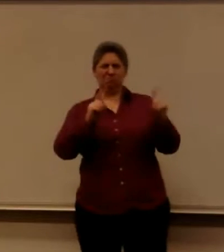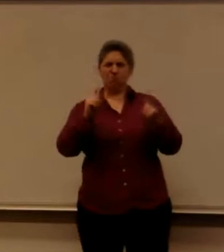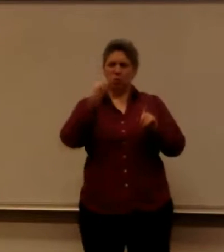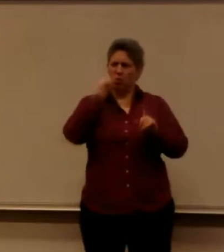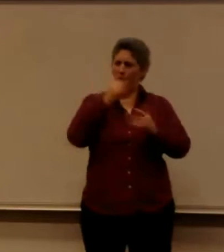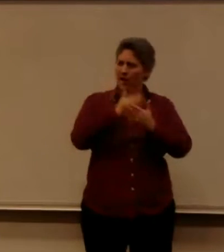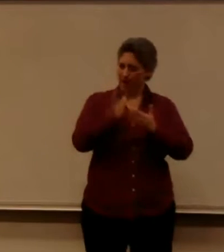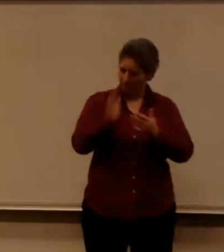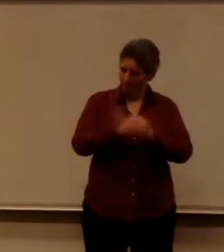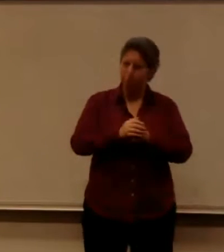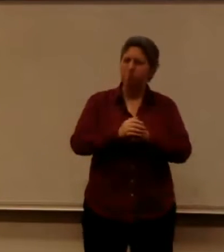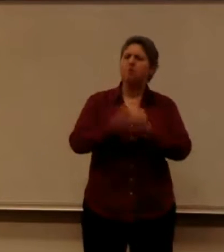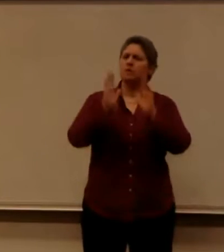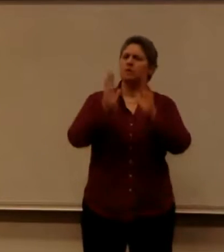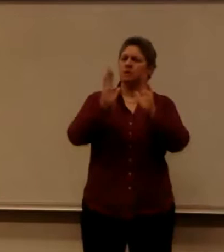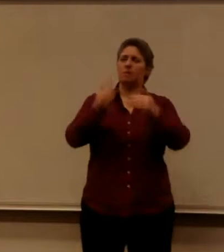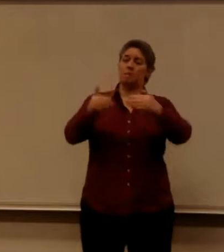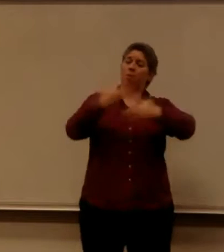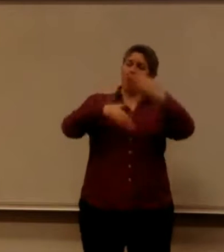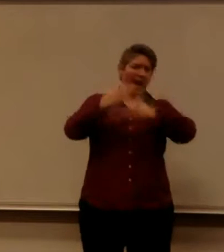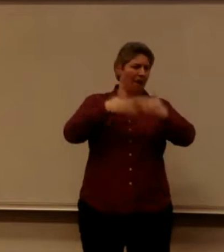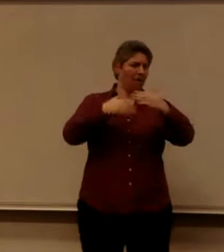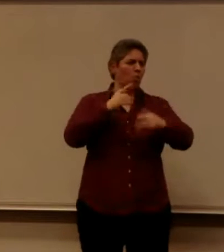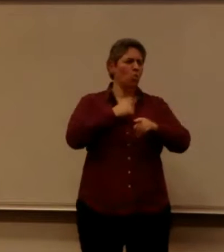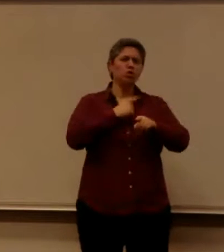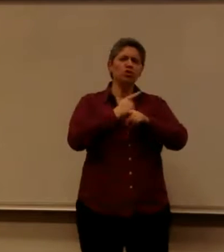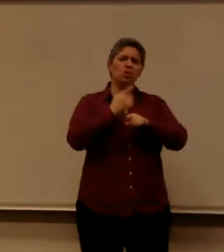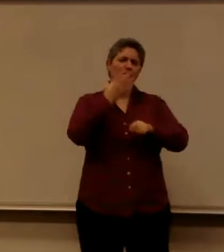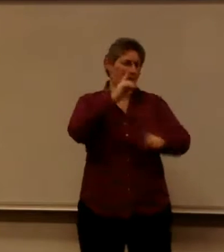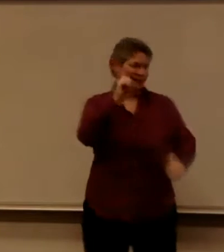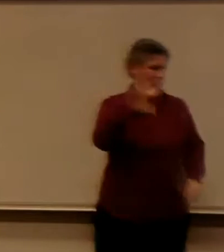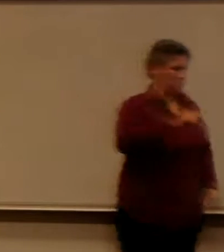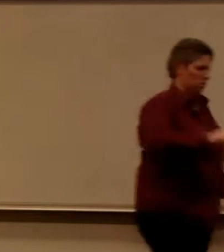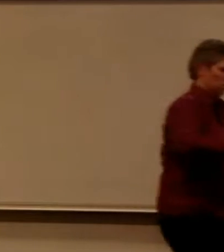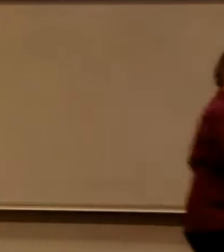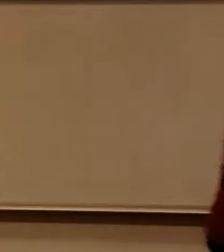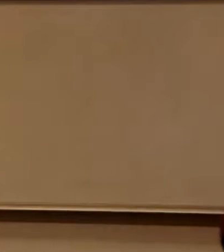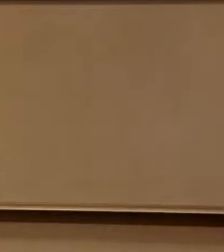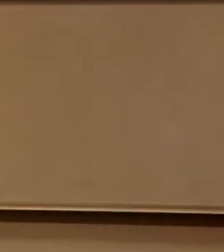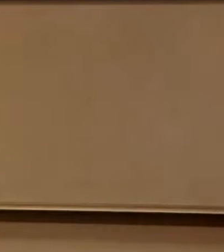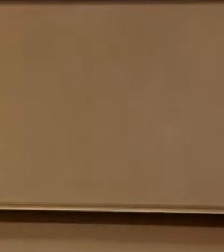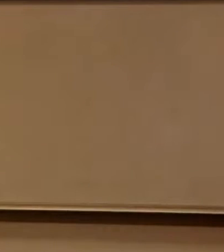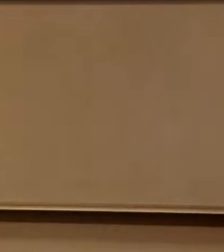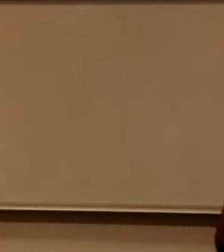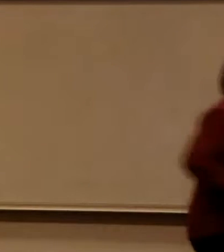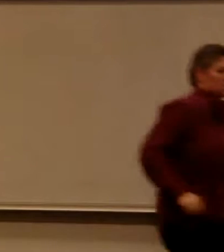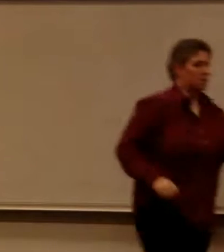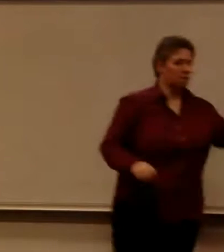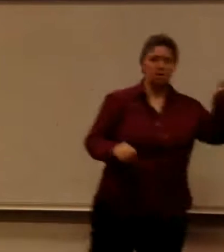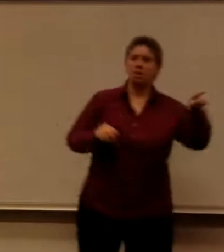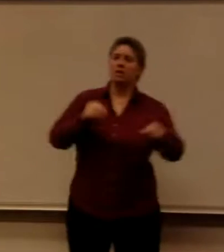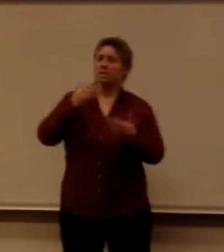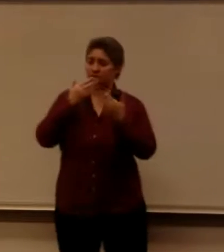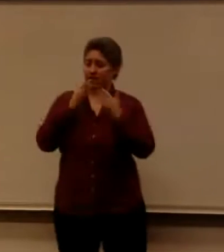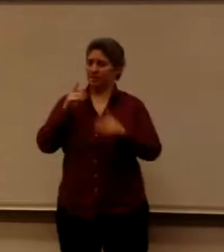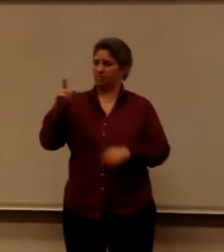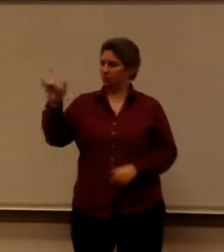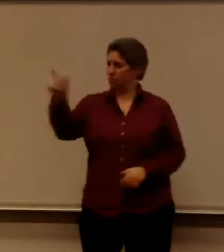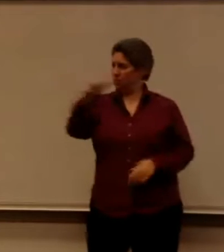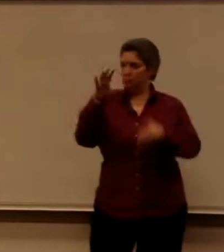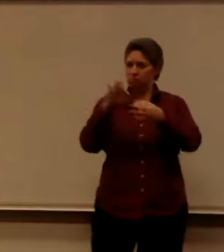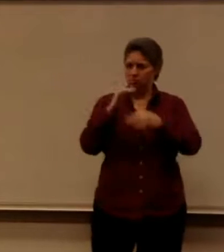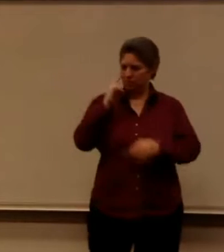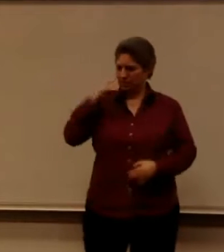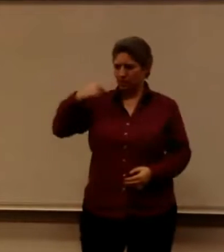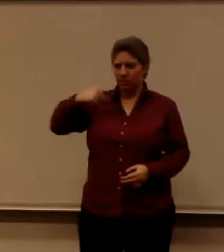I'll talk a little bit more about the DSP, just to clarify that. People maybe started to speak about that. So we just returned to Facebook for a